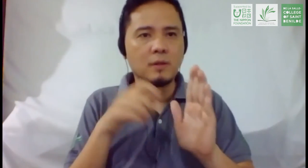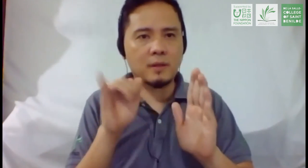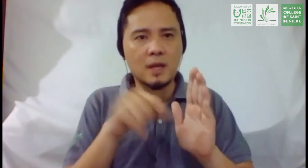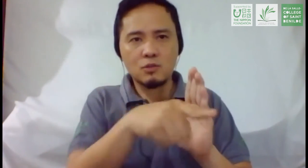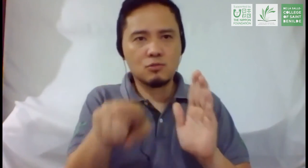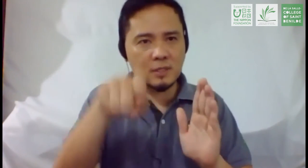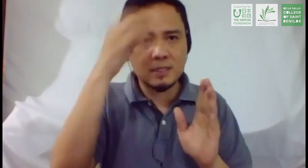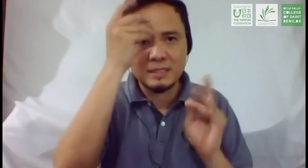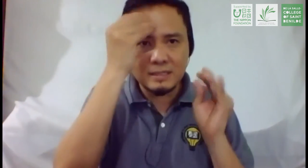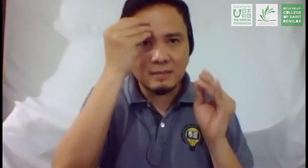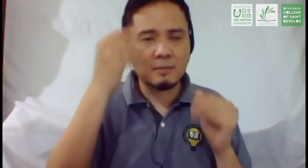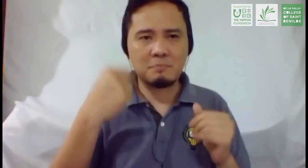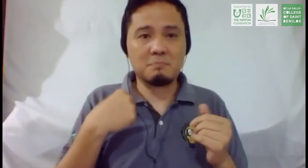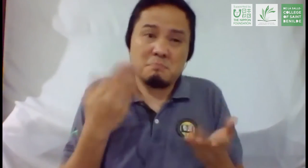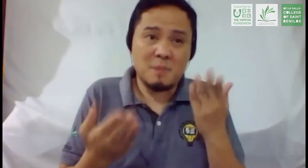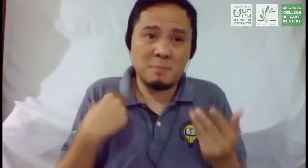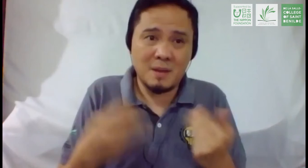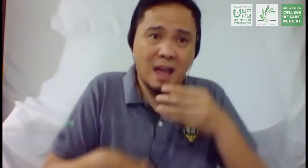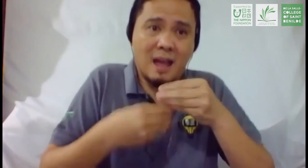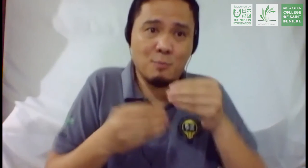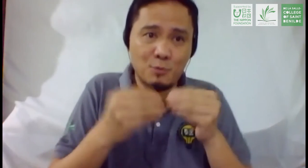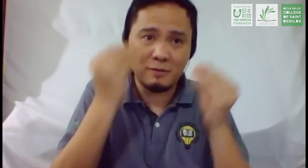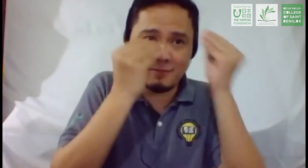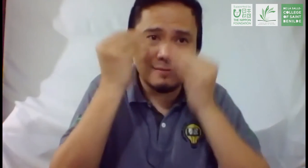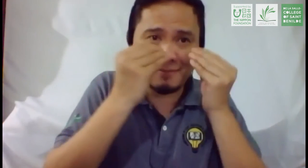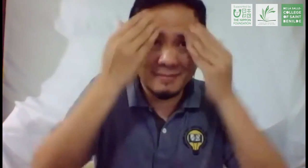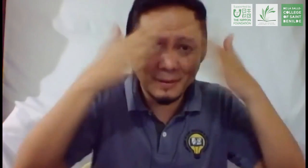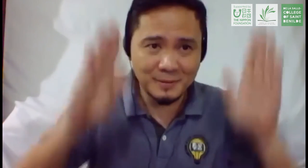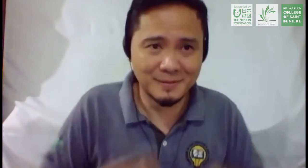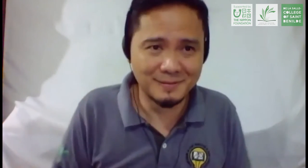I'm afraid I'm confusing you, but